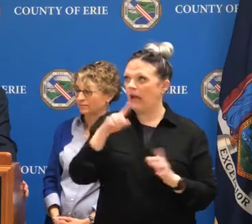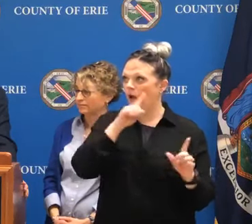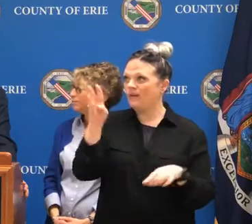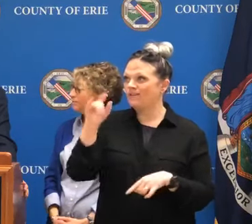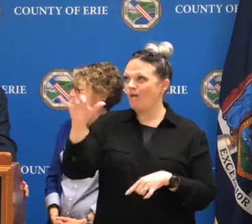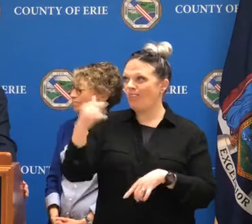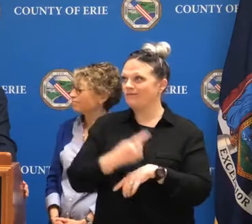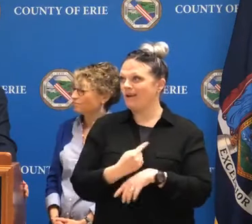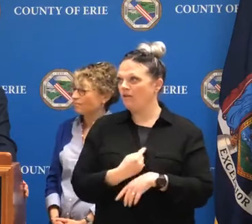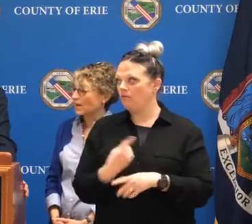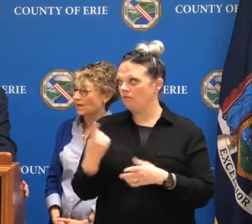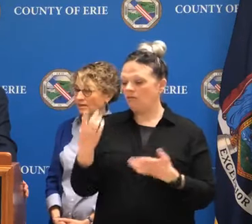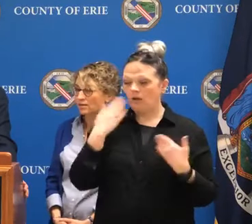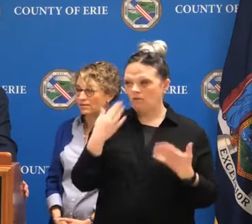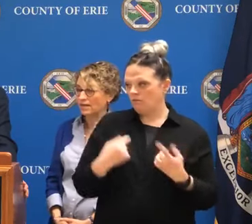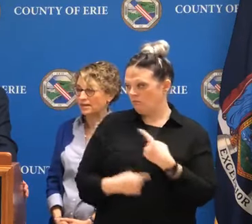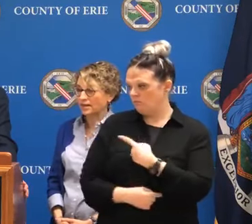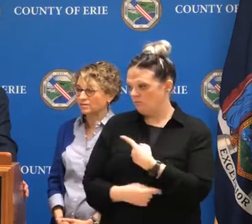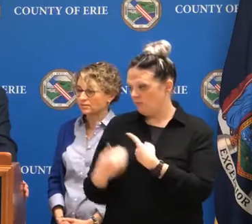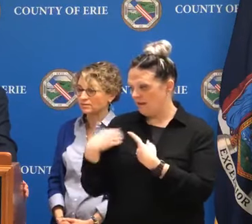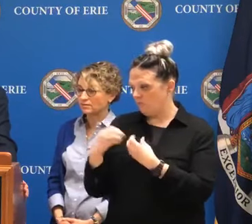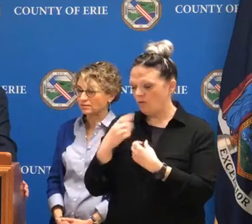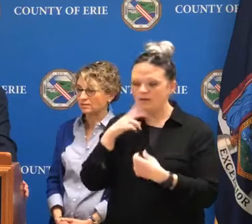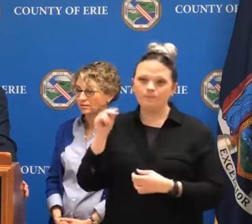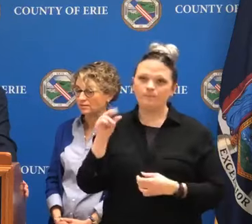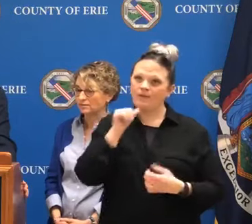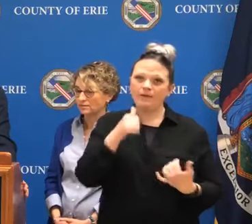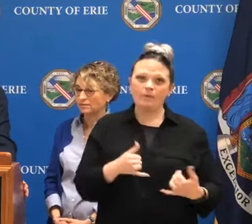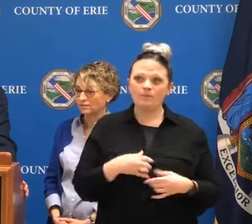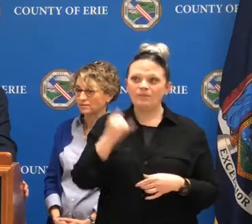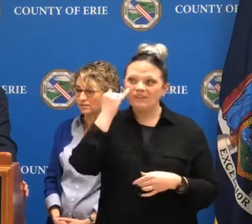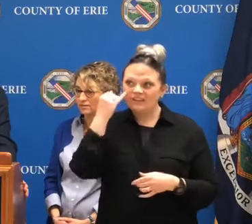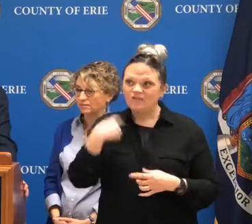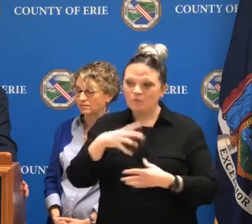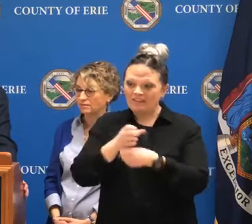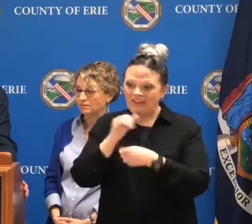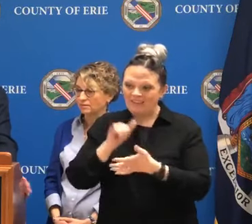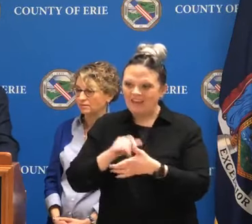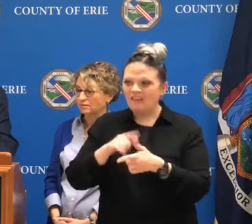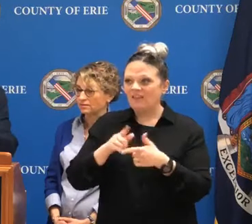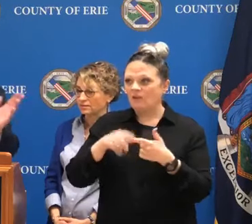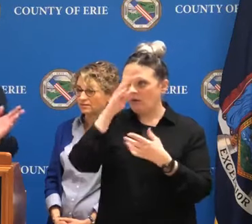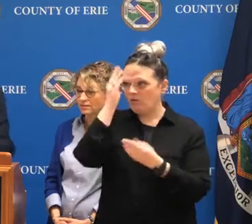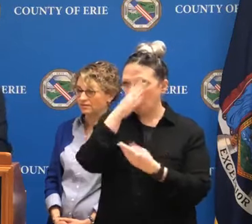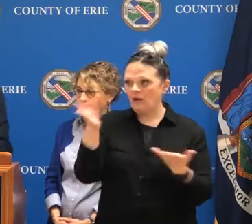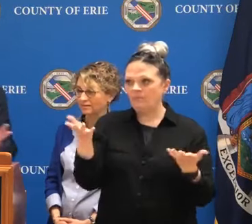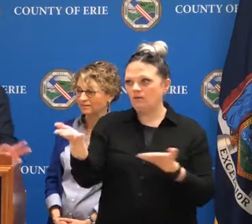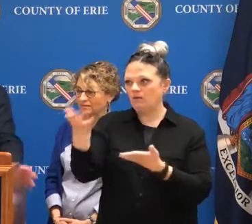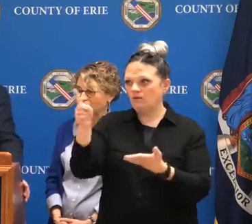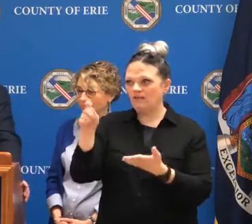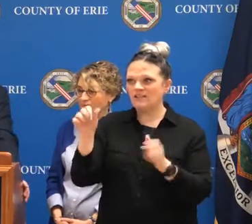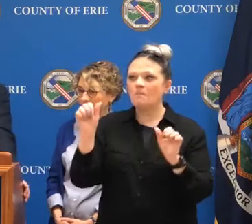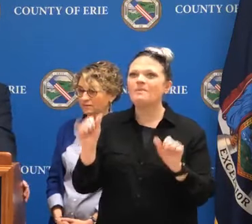don't know if you have additional information. No, not now. If we get it, we'll share it. I know it's potentially it's the largest mall.